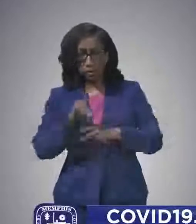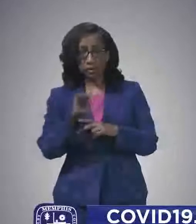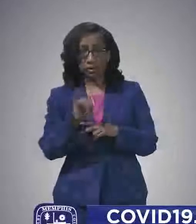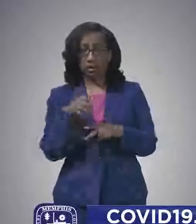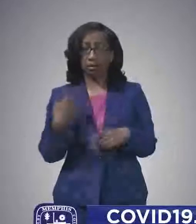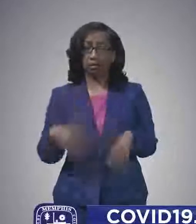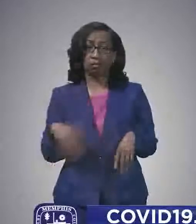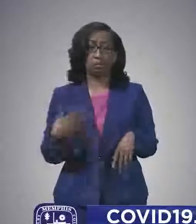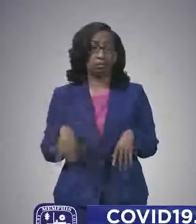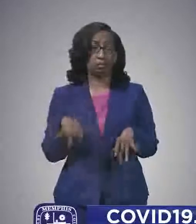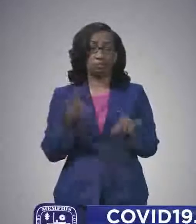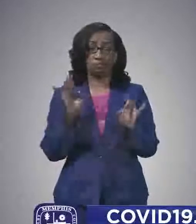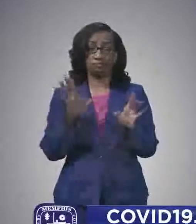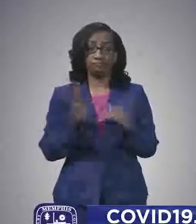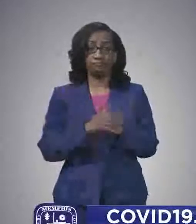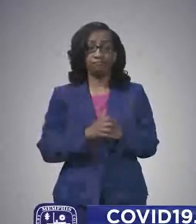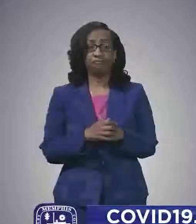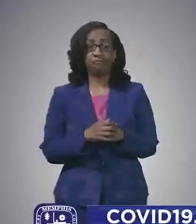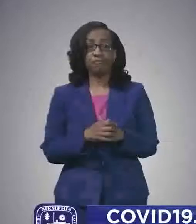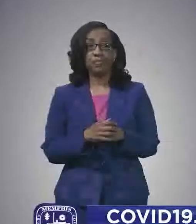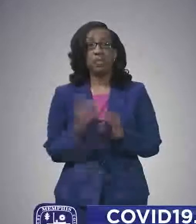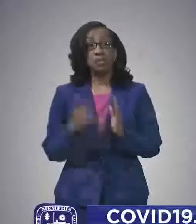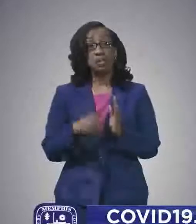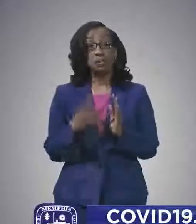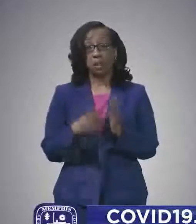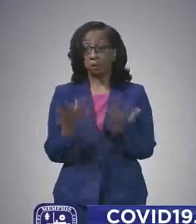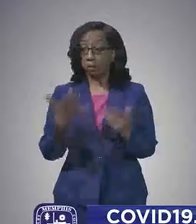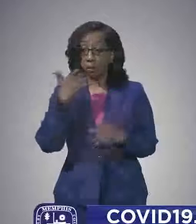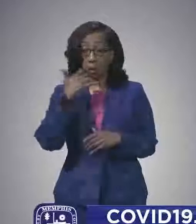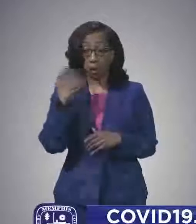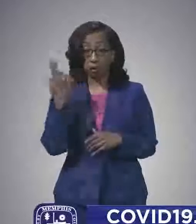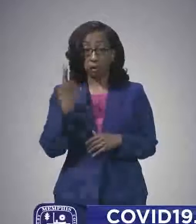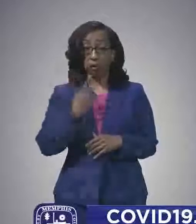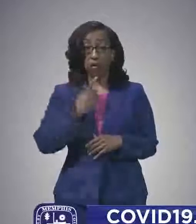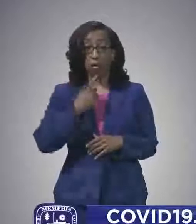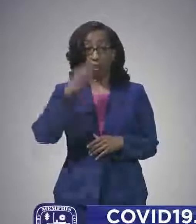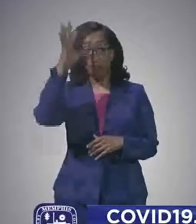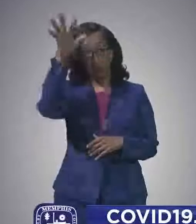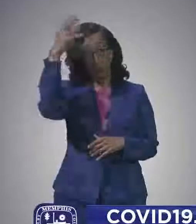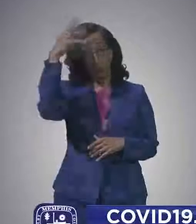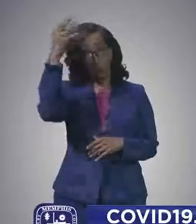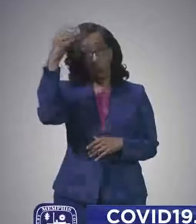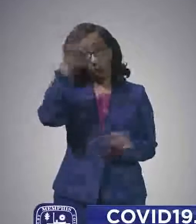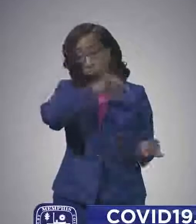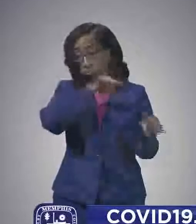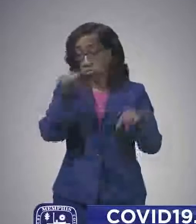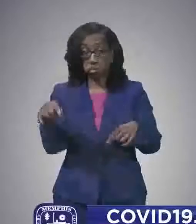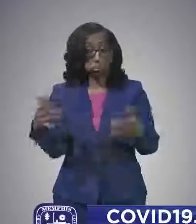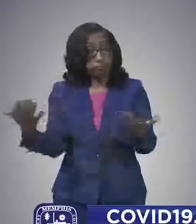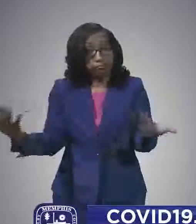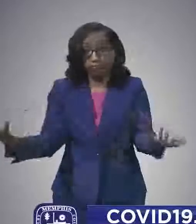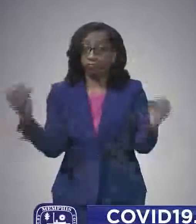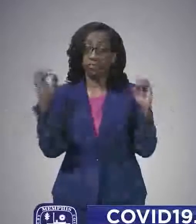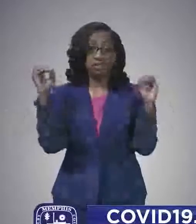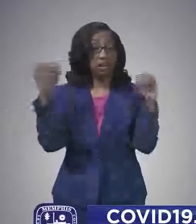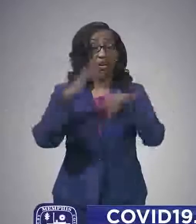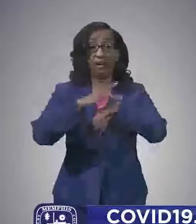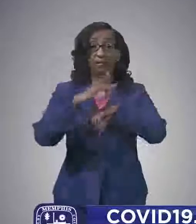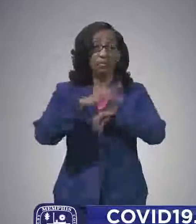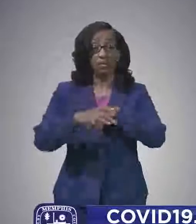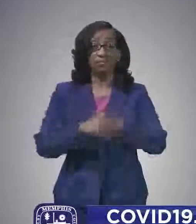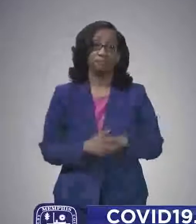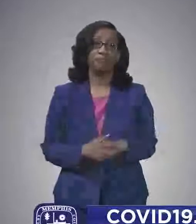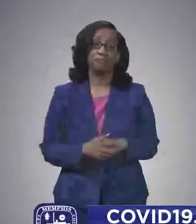With that additional utilization, there's times when you may call for an ambulance and we may not have one available. I want you to know